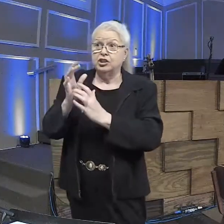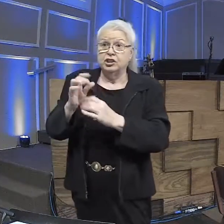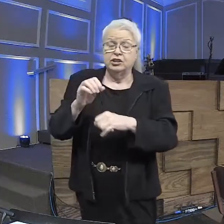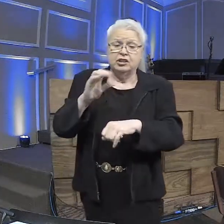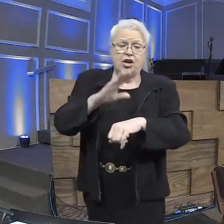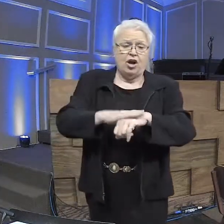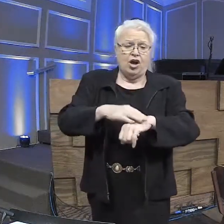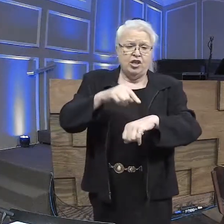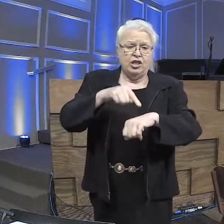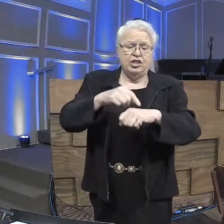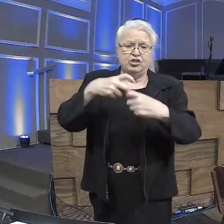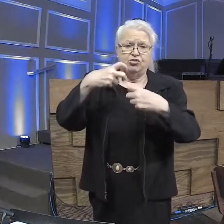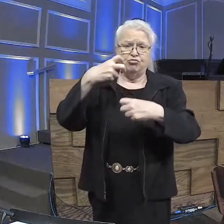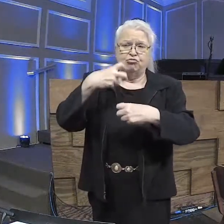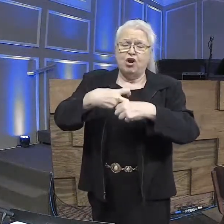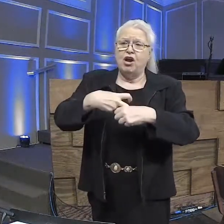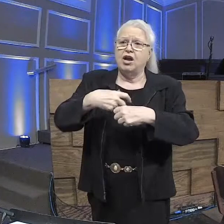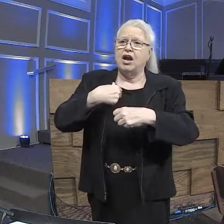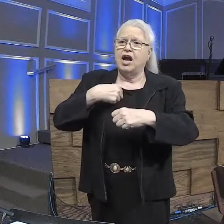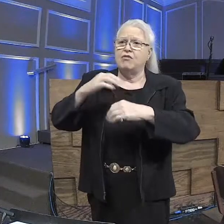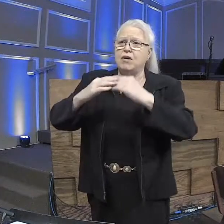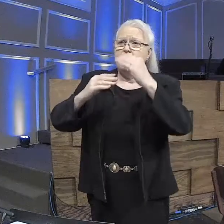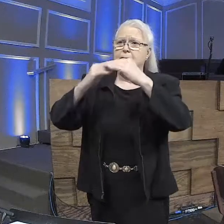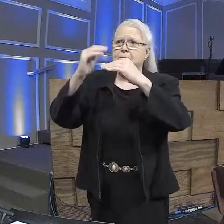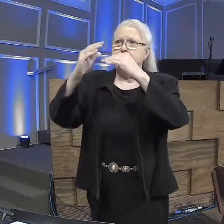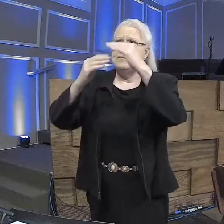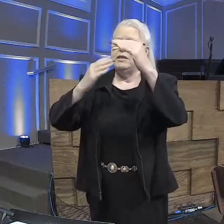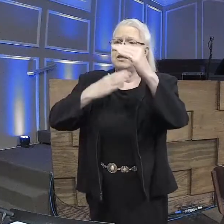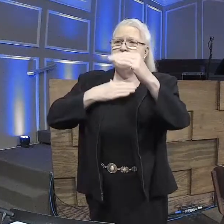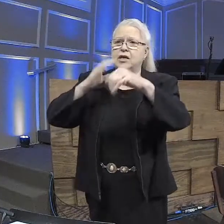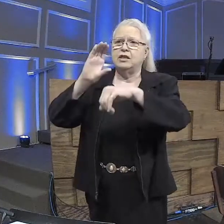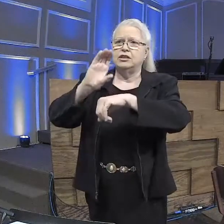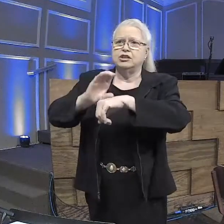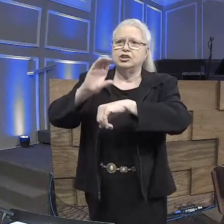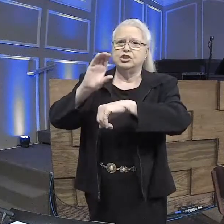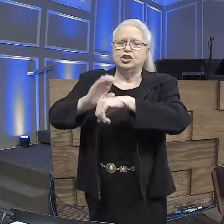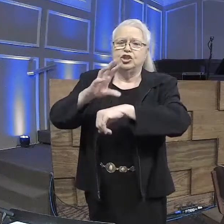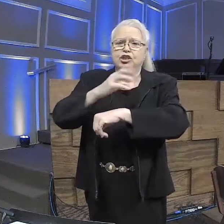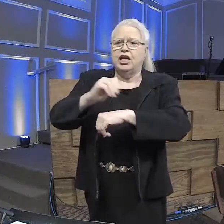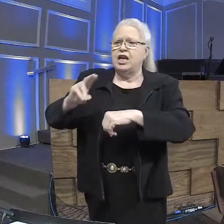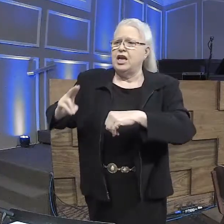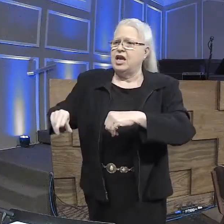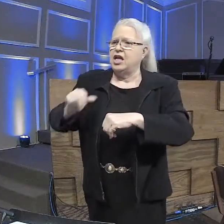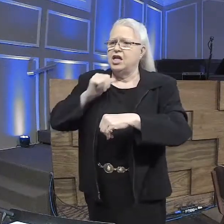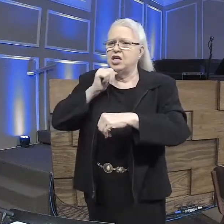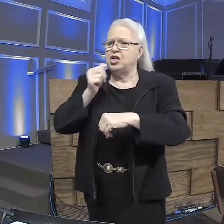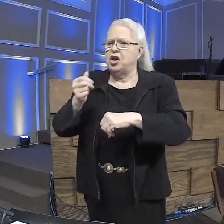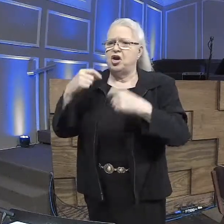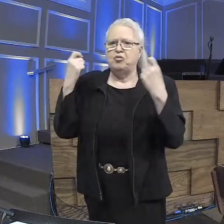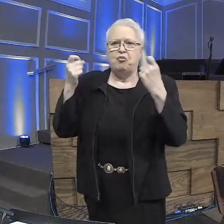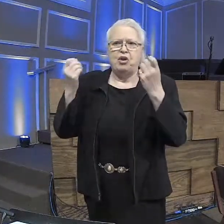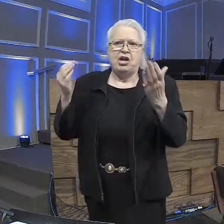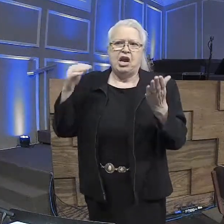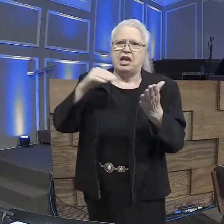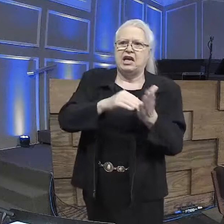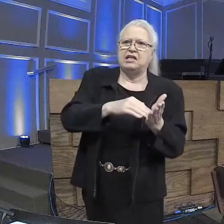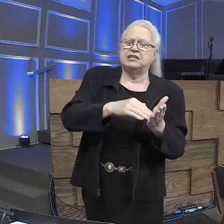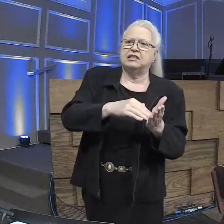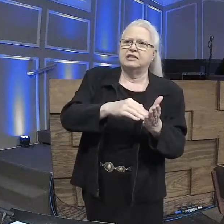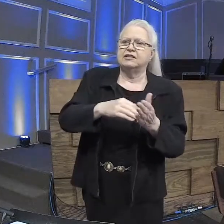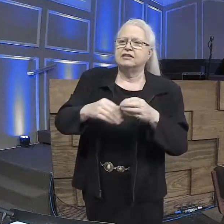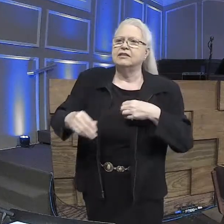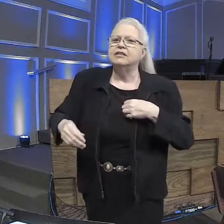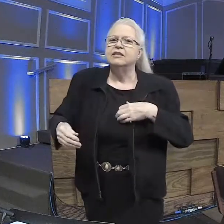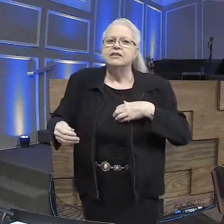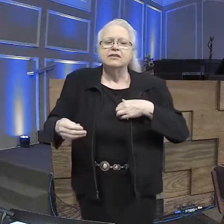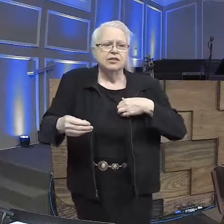I will build my church, and the gates of Hades will not prevail against it. So please stand on of reading God's word. Just three verses today. We'll unpack